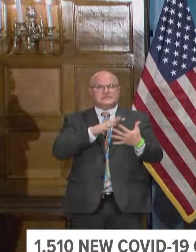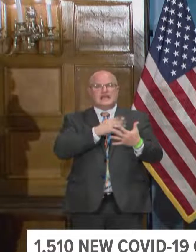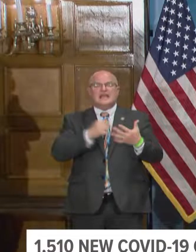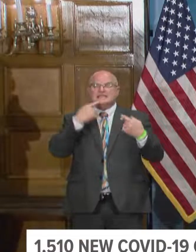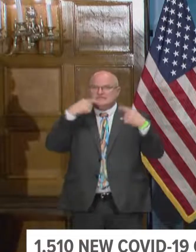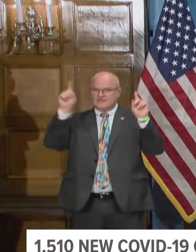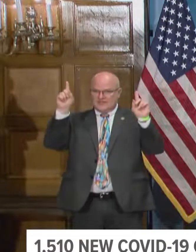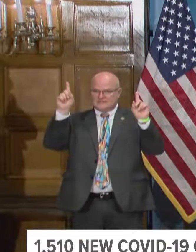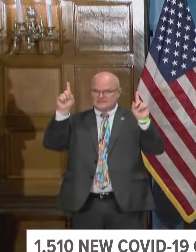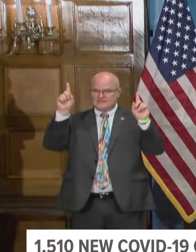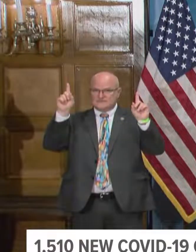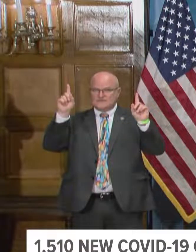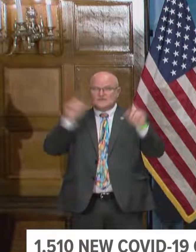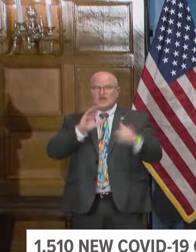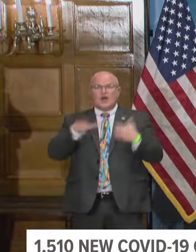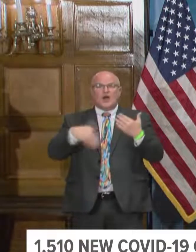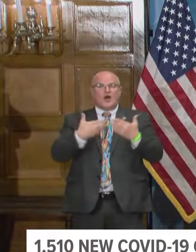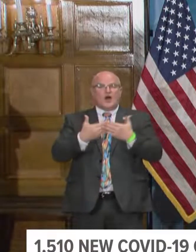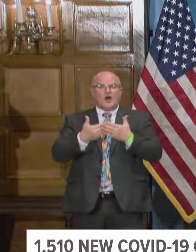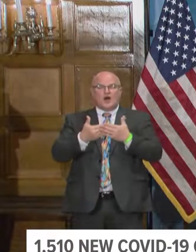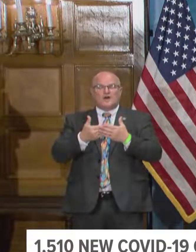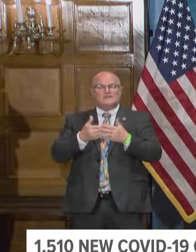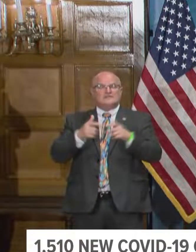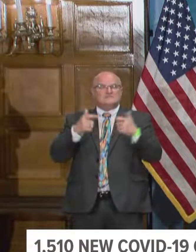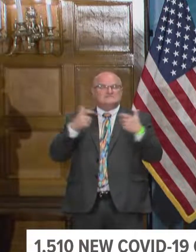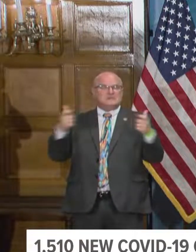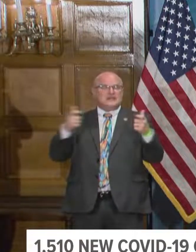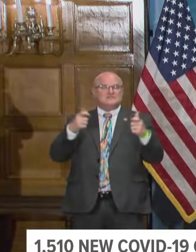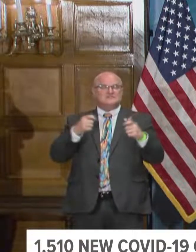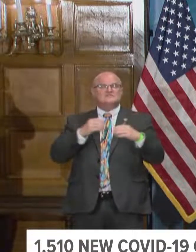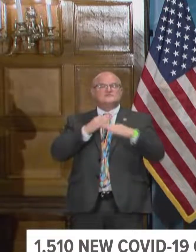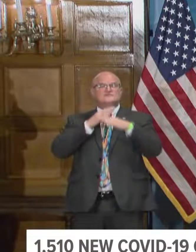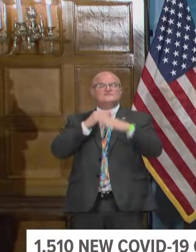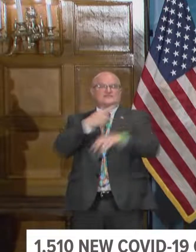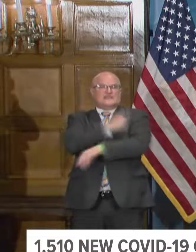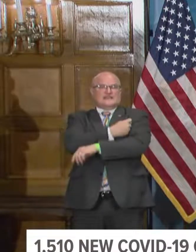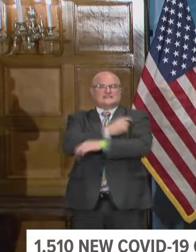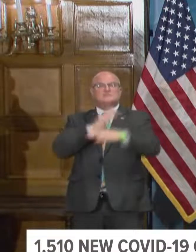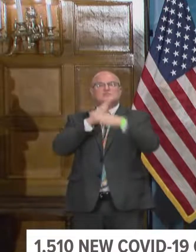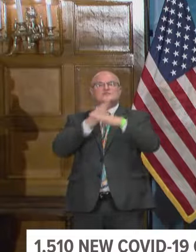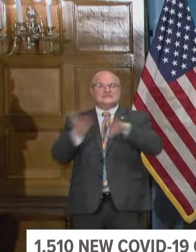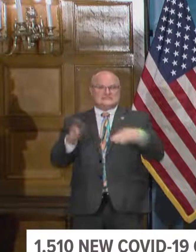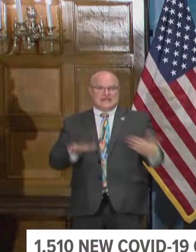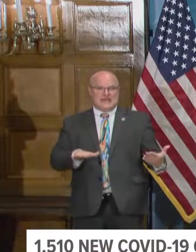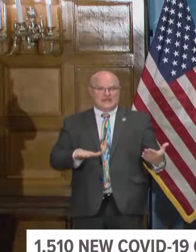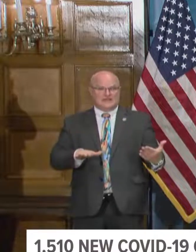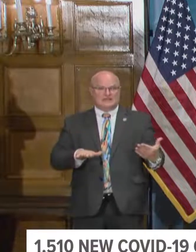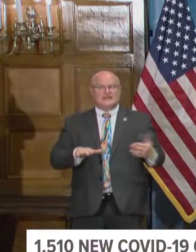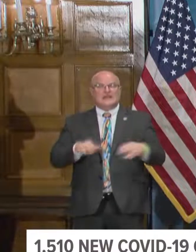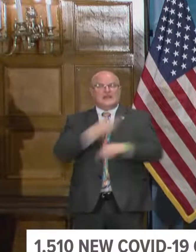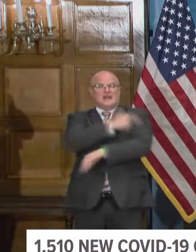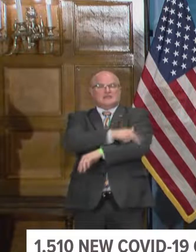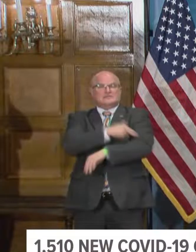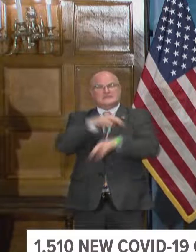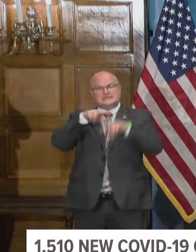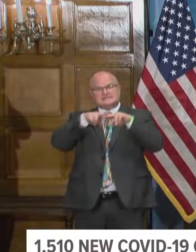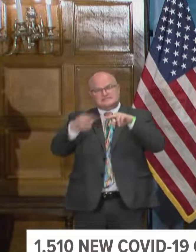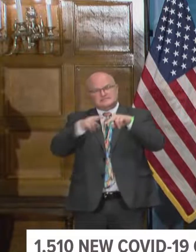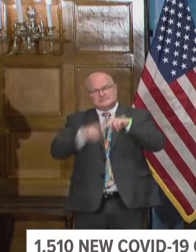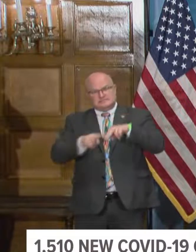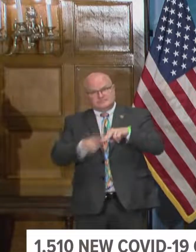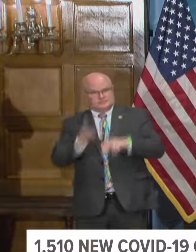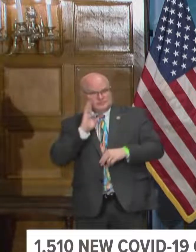effective. All of the major vaccines prevent death in 100%. They decrease hospitalizations